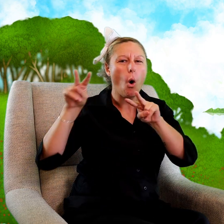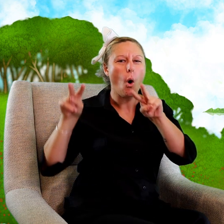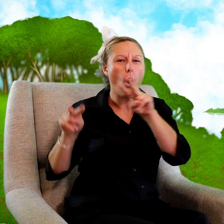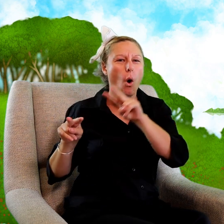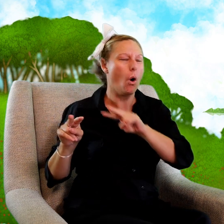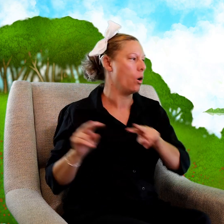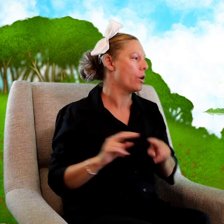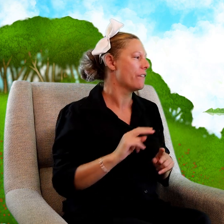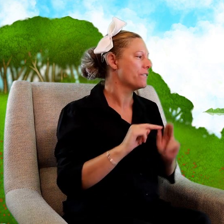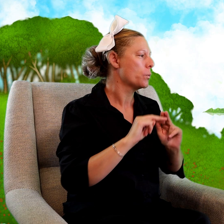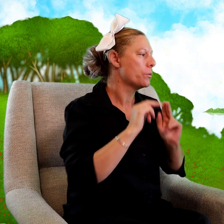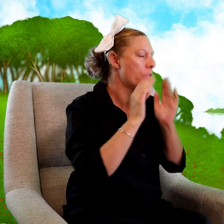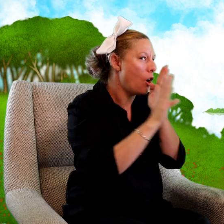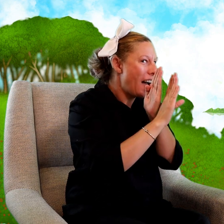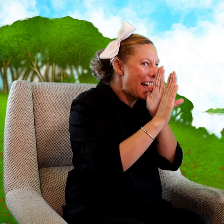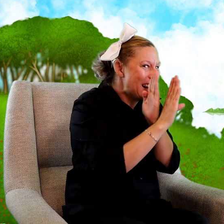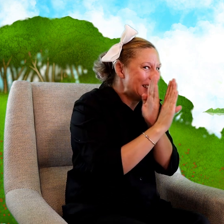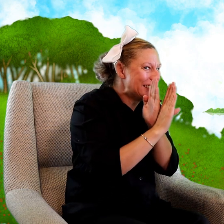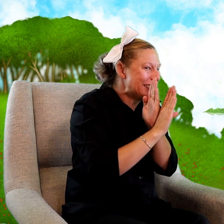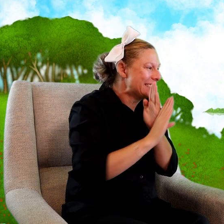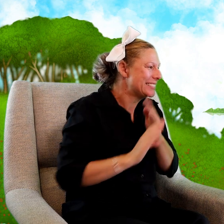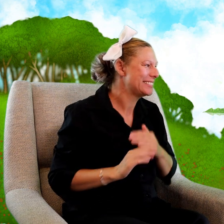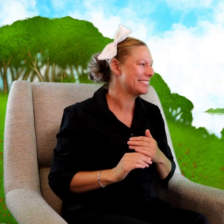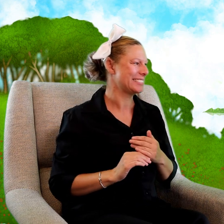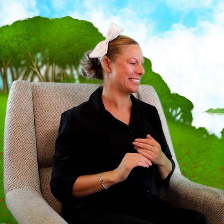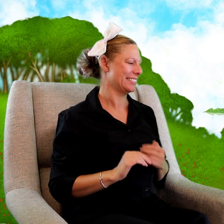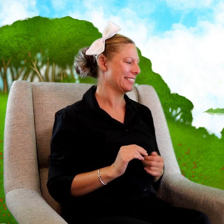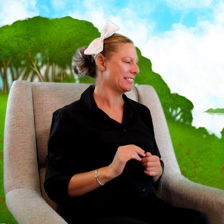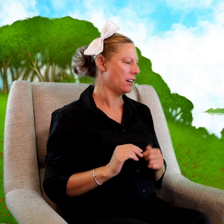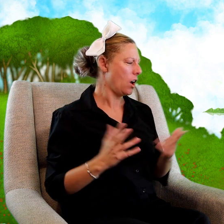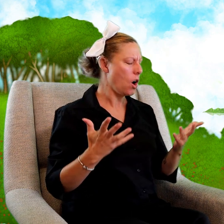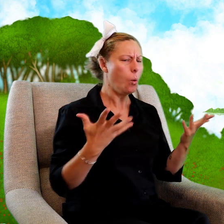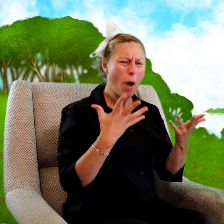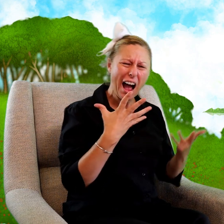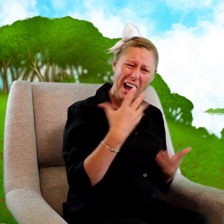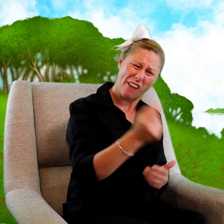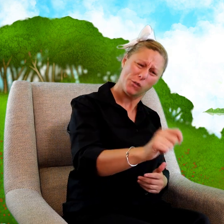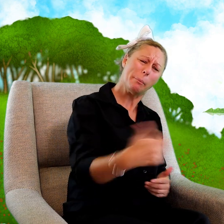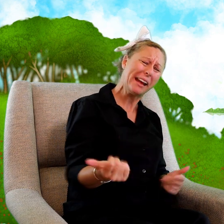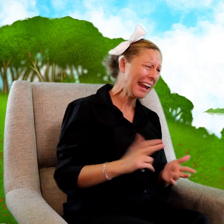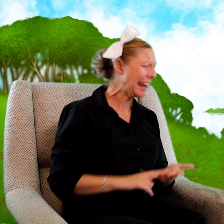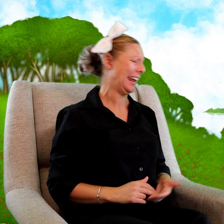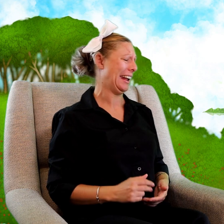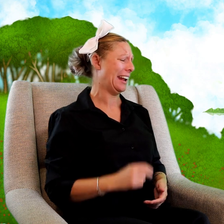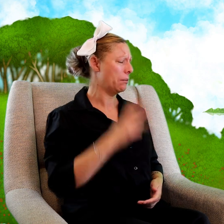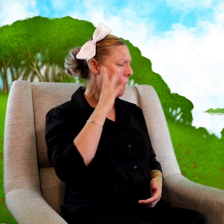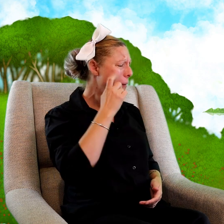forbidden, hidden places. Where have you been?